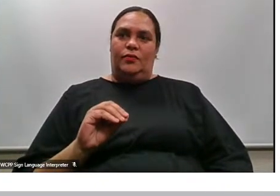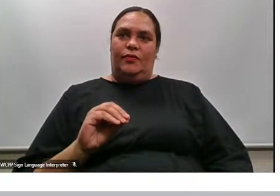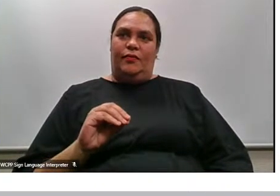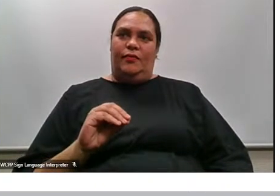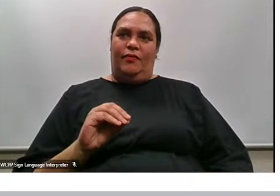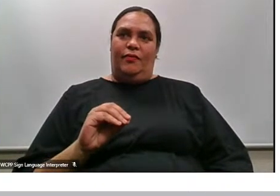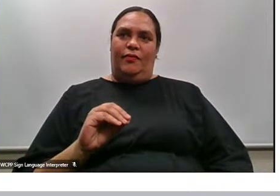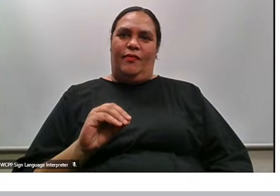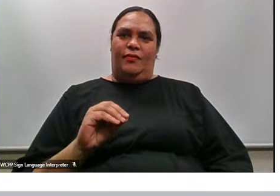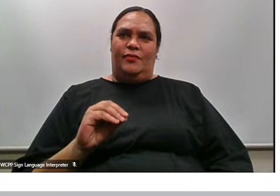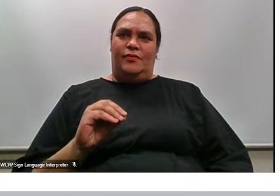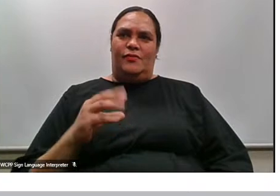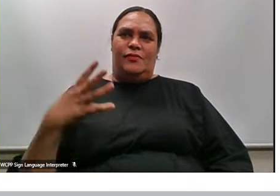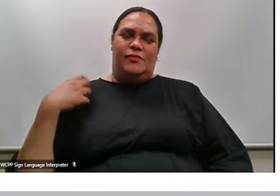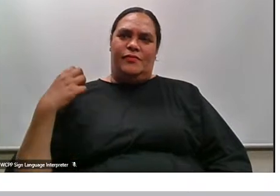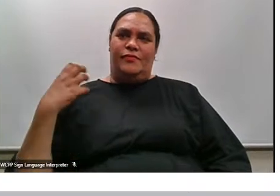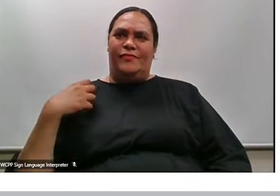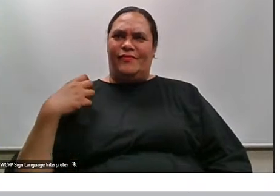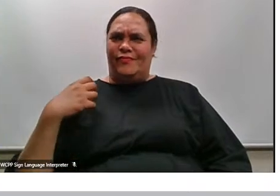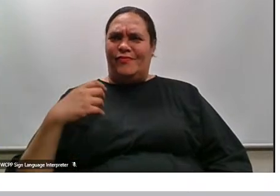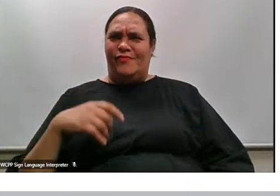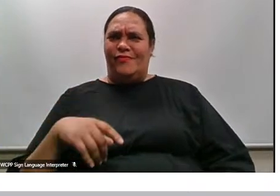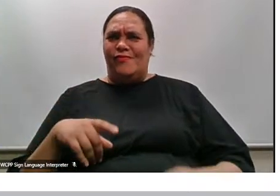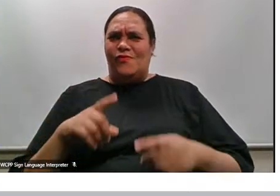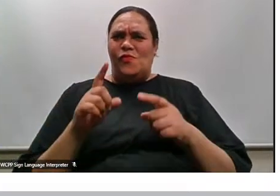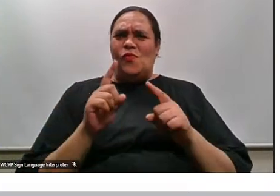the minister, and